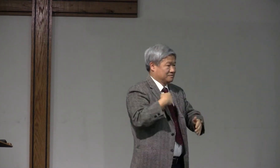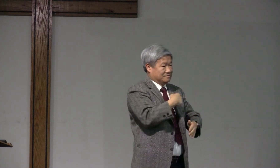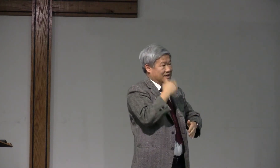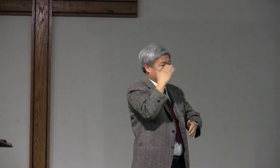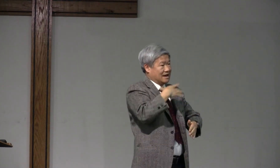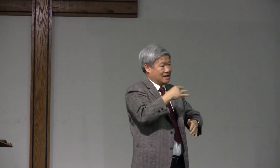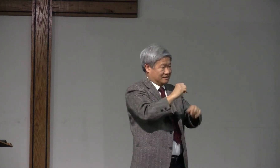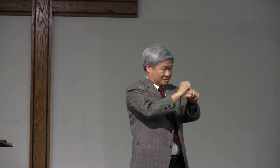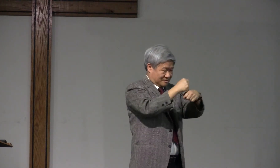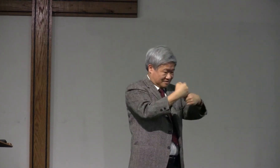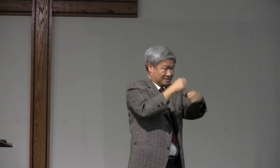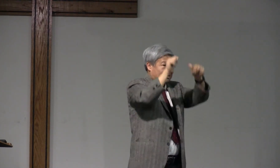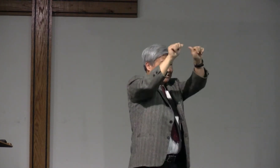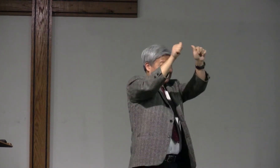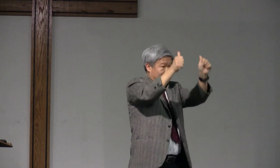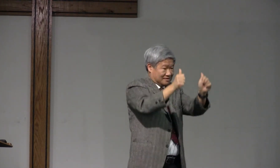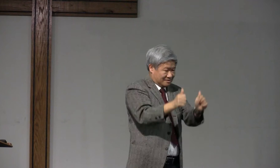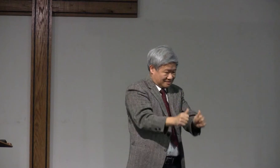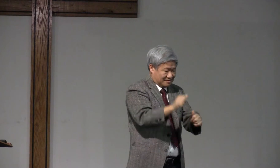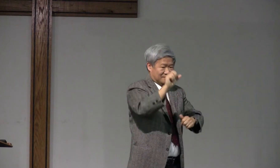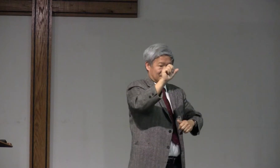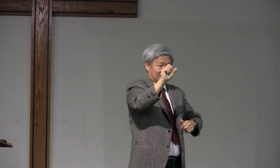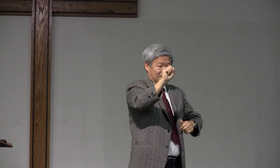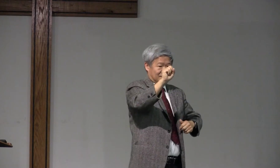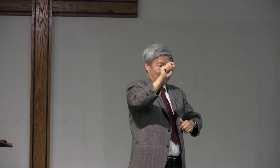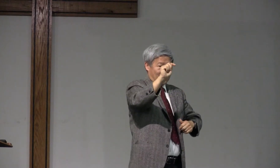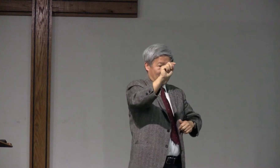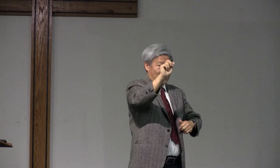go to the post office director and said, we'd like to set up a statue